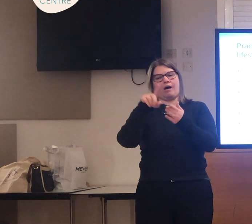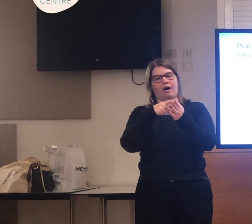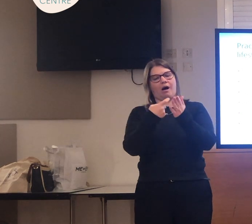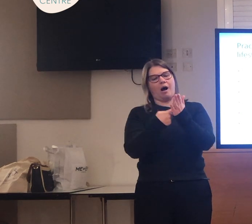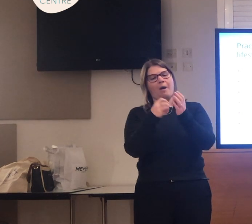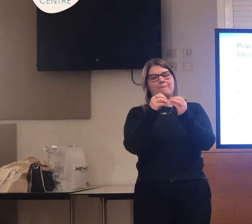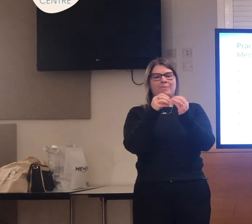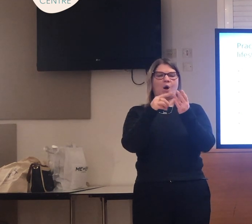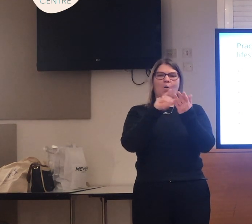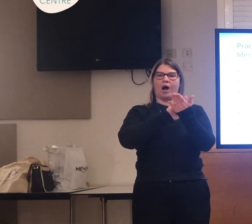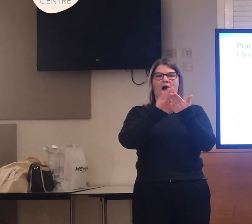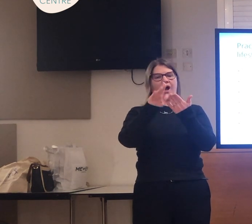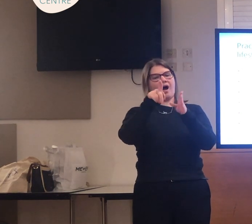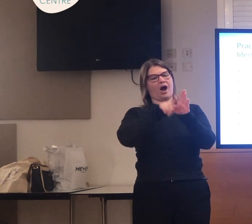do one.